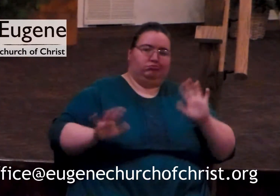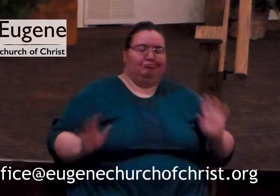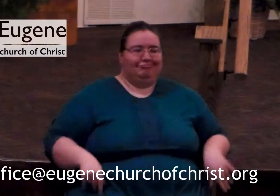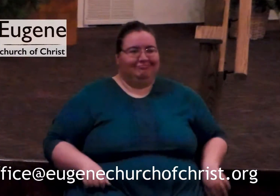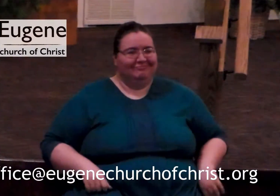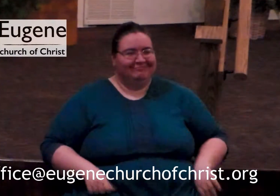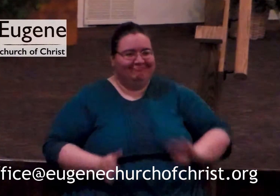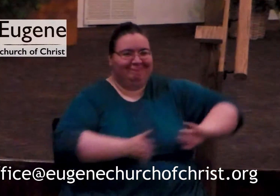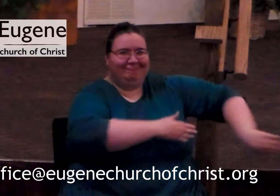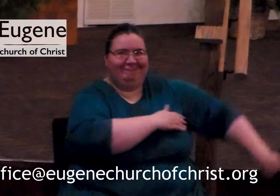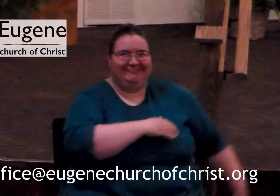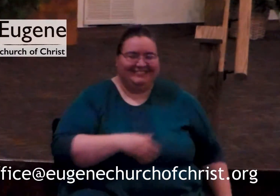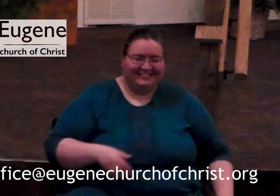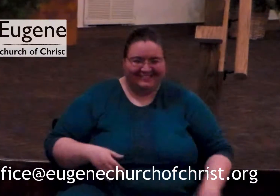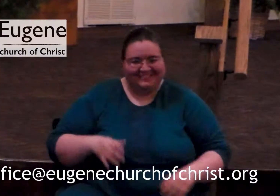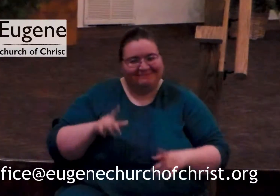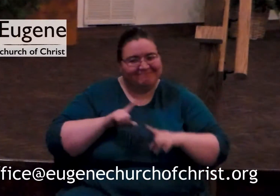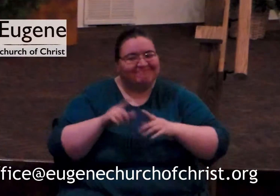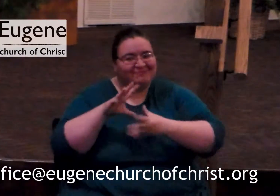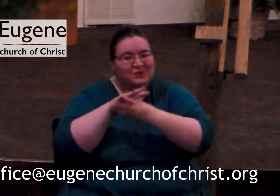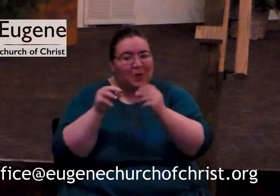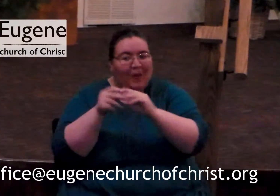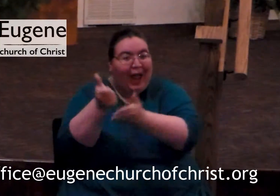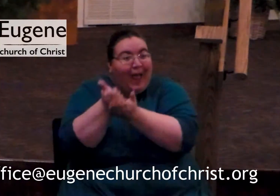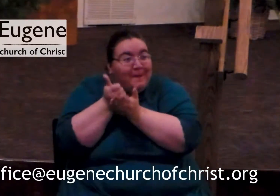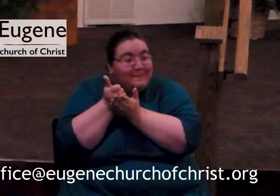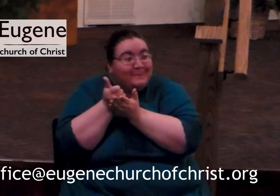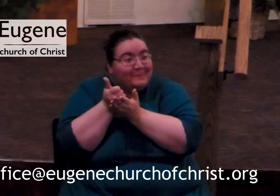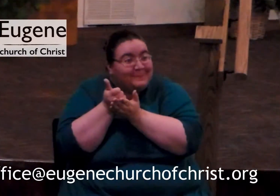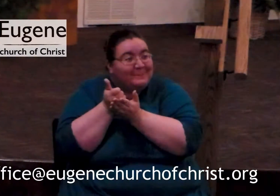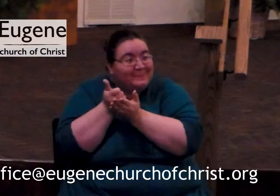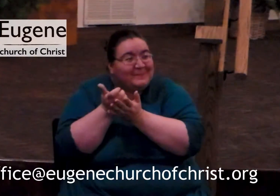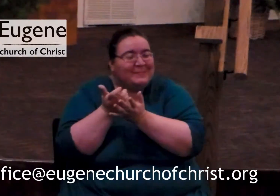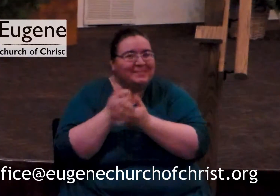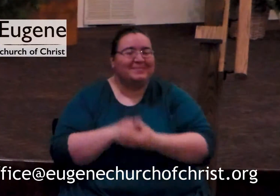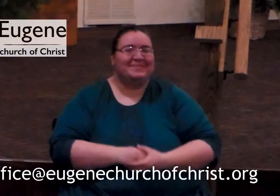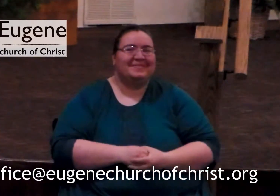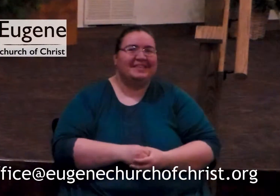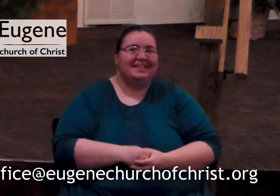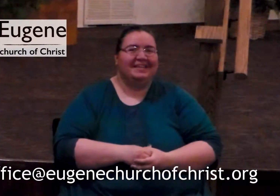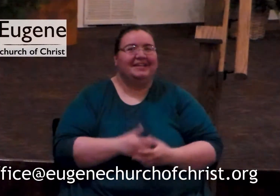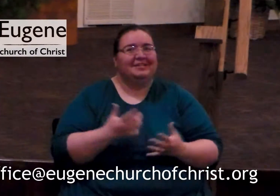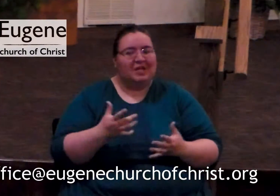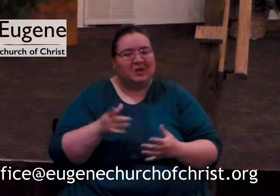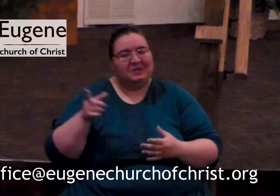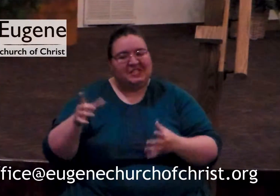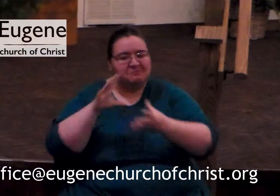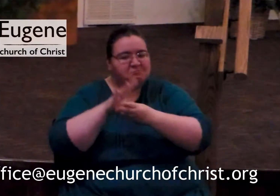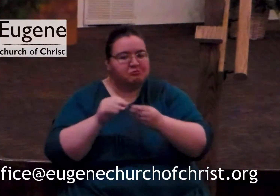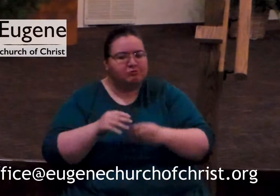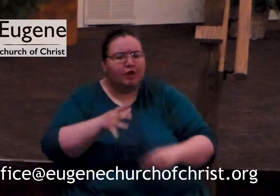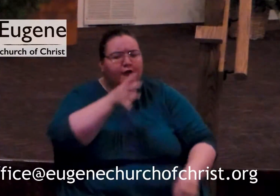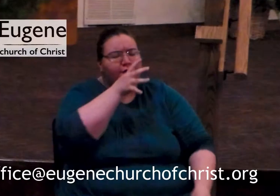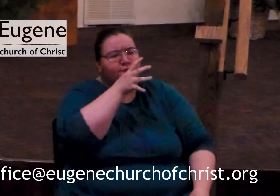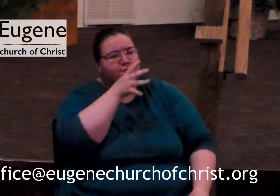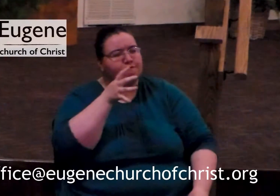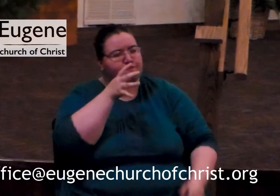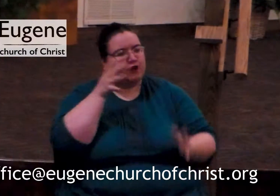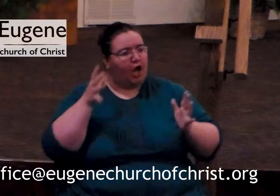The story helps. And so he begins to tell this story, and he says a farmer went out to sow his seed. The farmer went